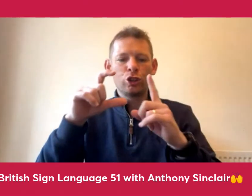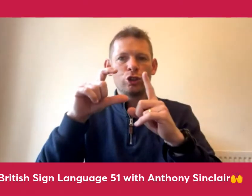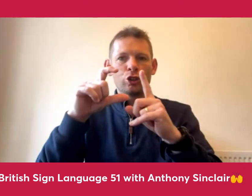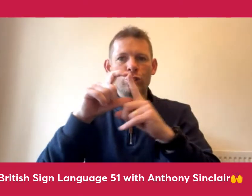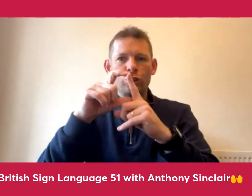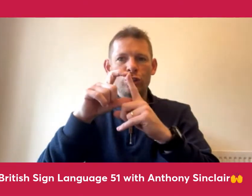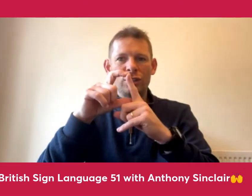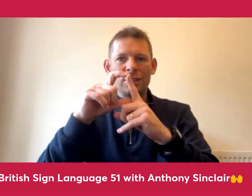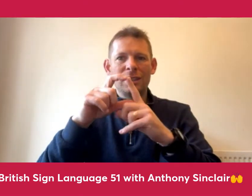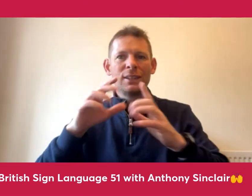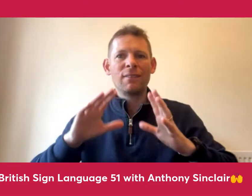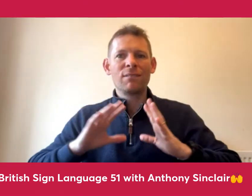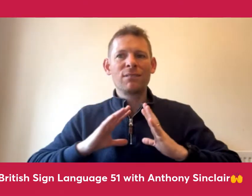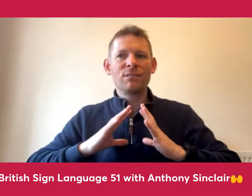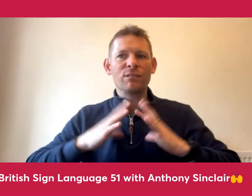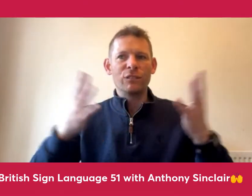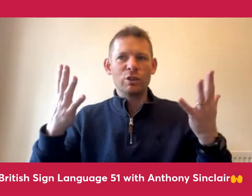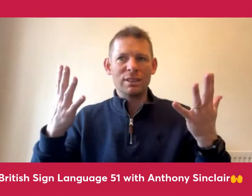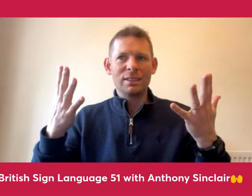free. Duty free.